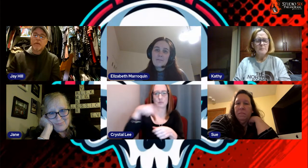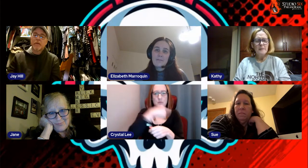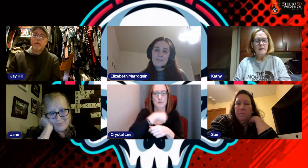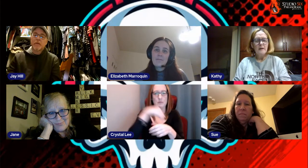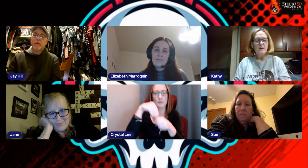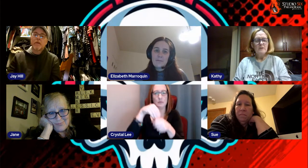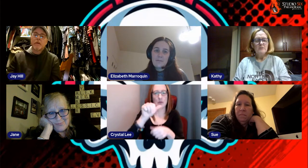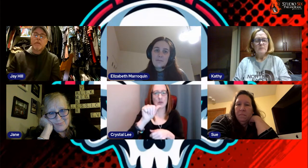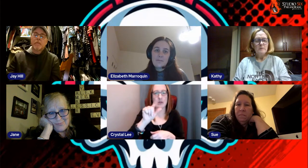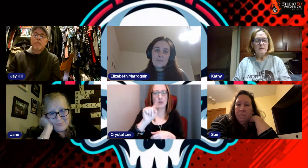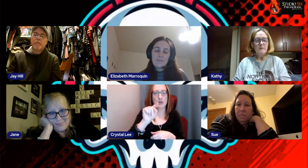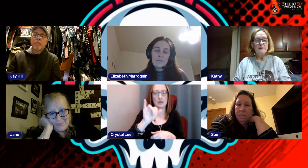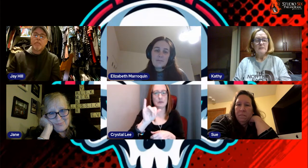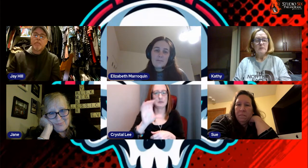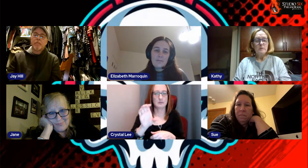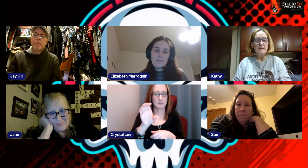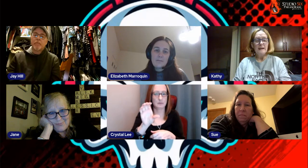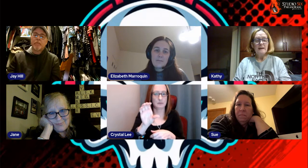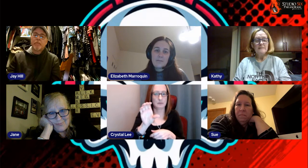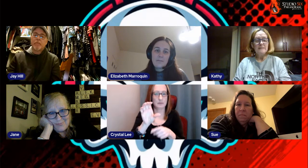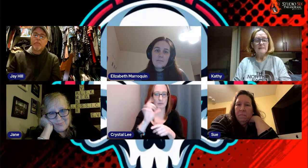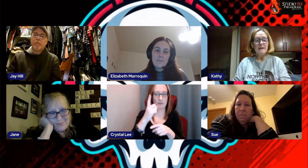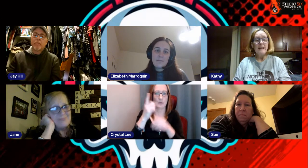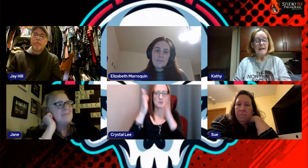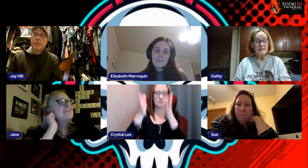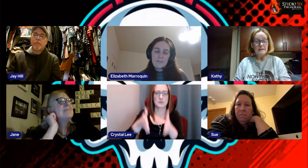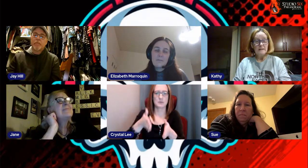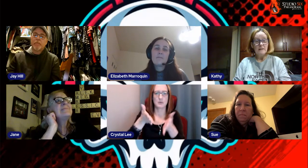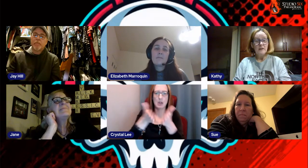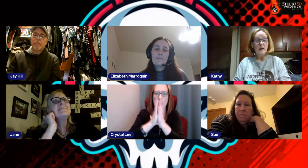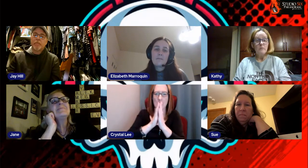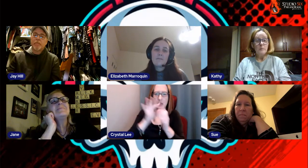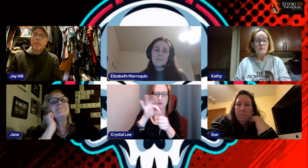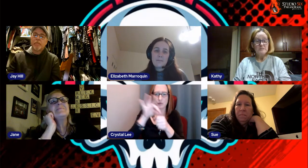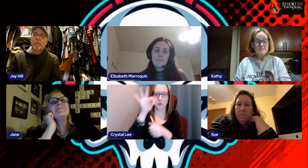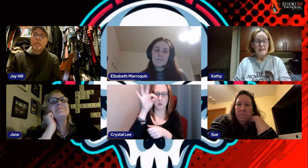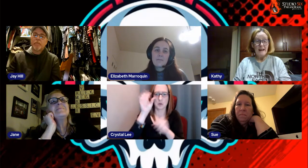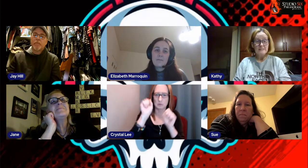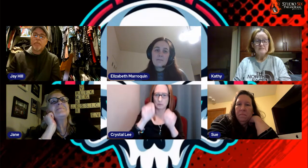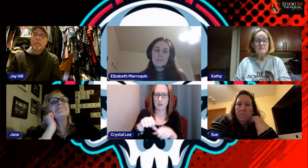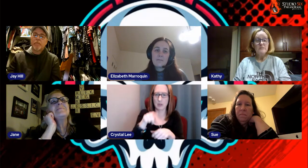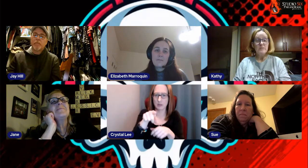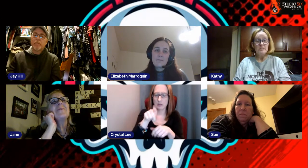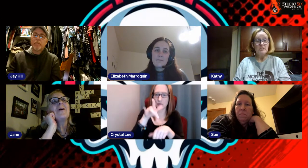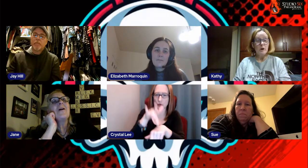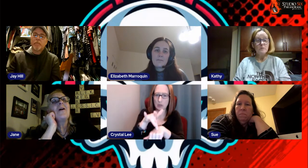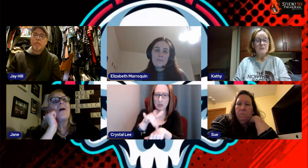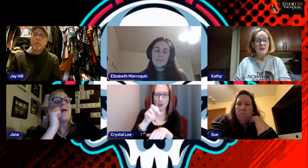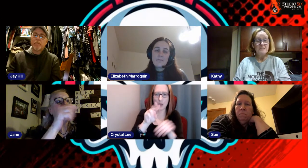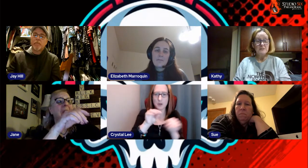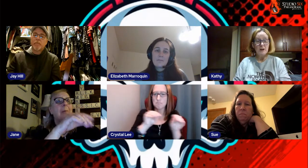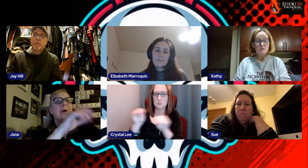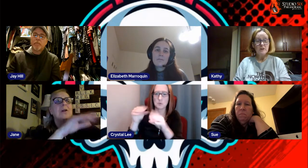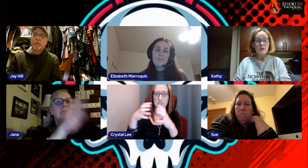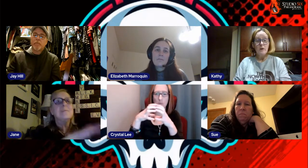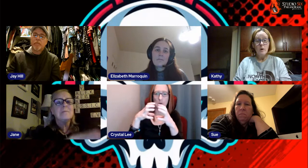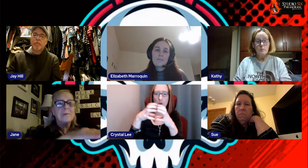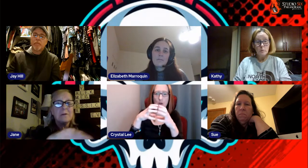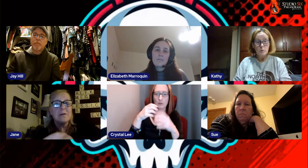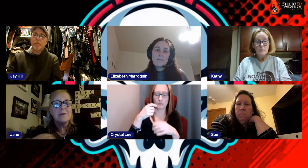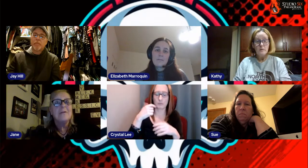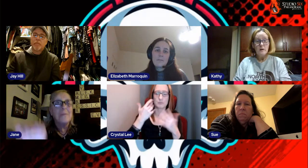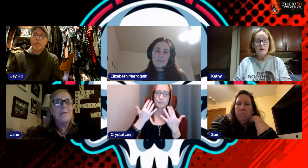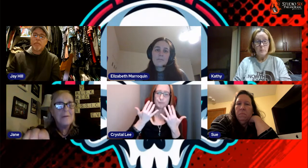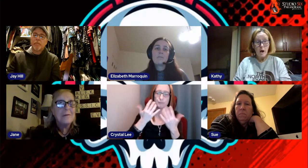ago. We went into an attic of one person asked that the goat can touch